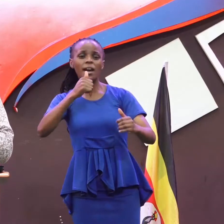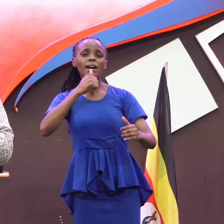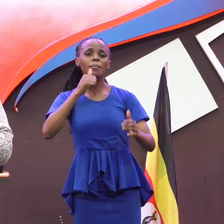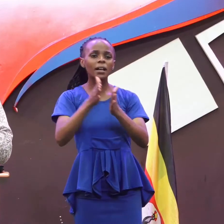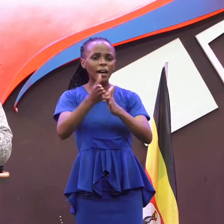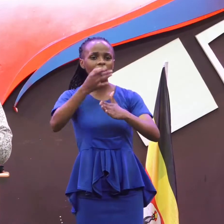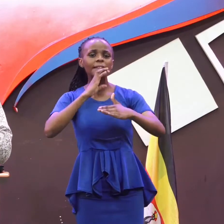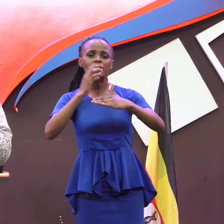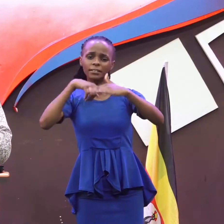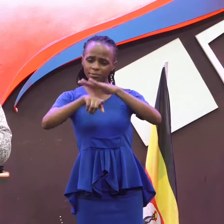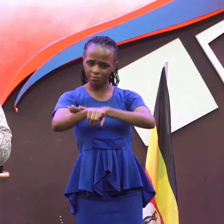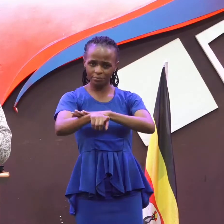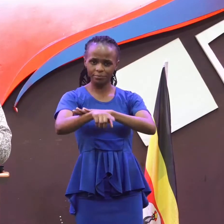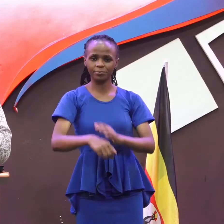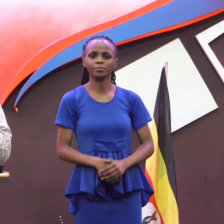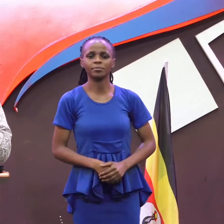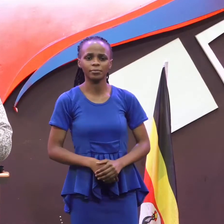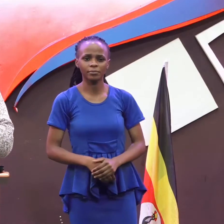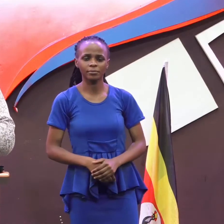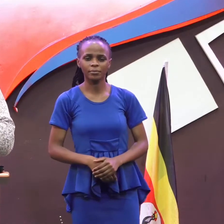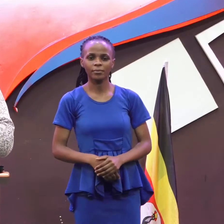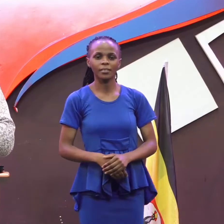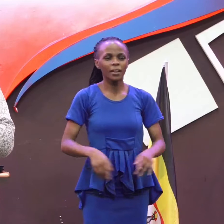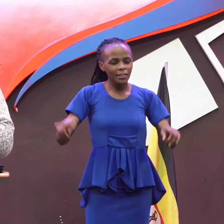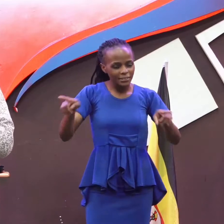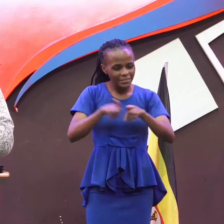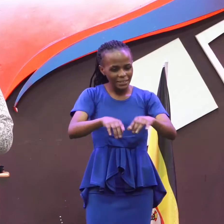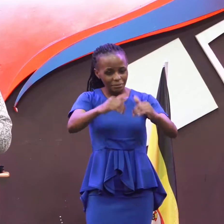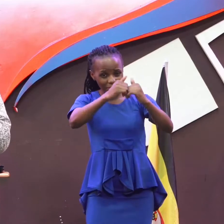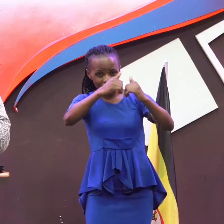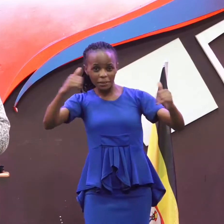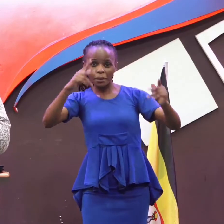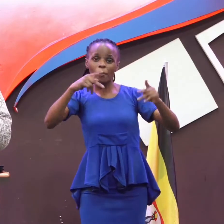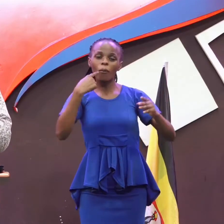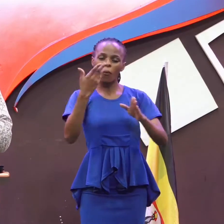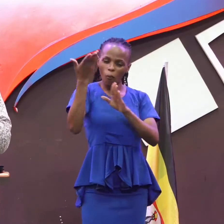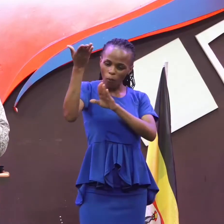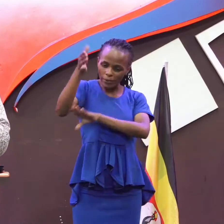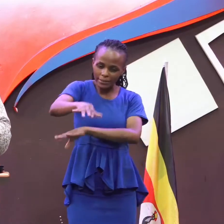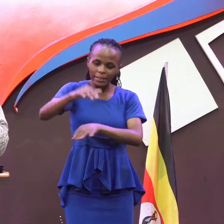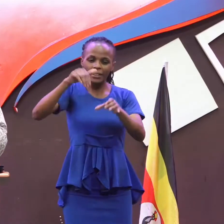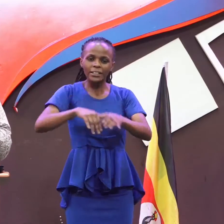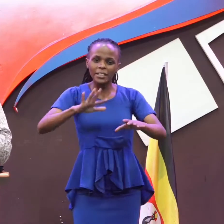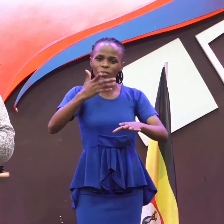what discerned Abel from Cain. Oko kwe kwayawula abafira mu mataba n'abo abawonawo mu mataba. That is